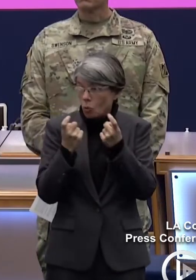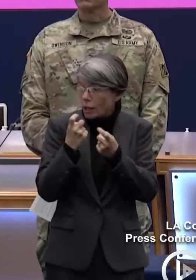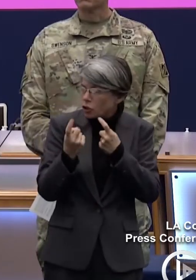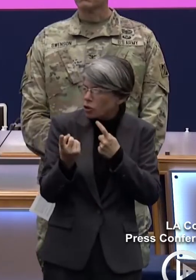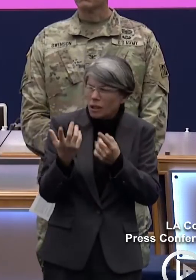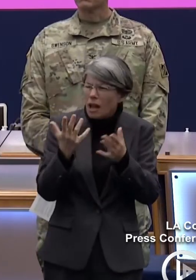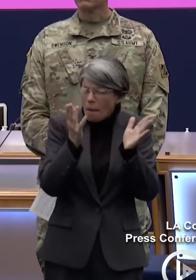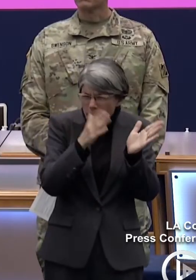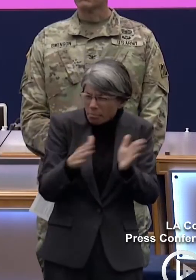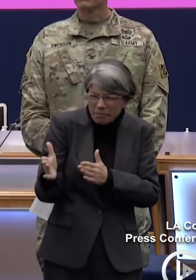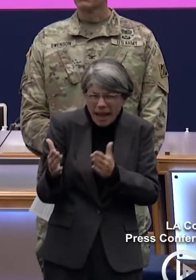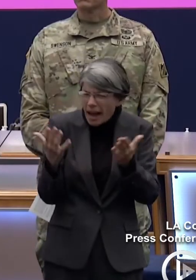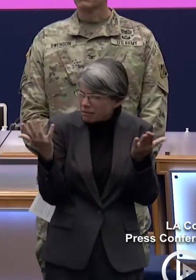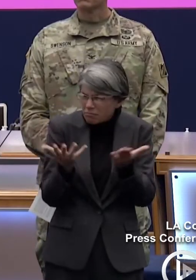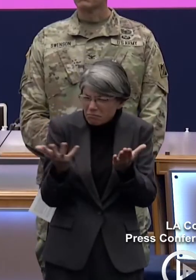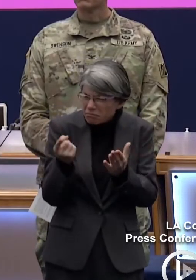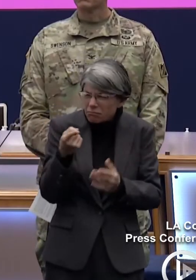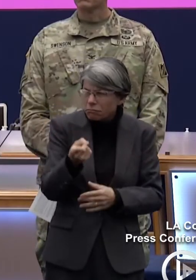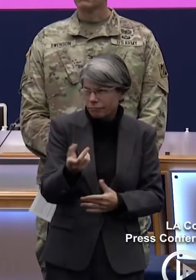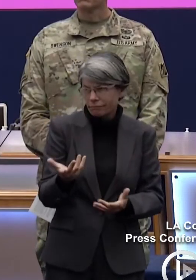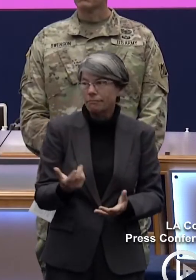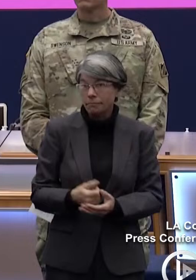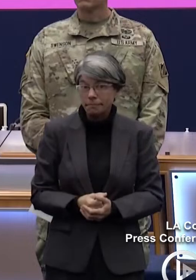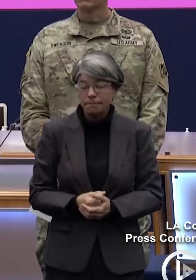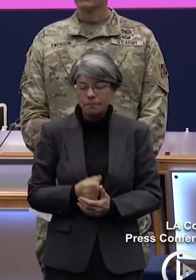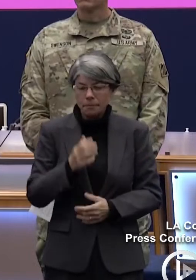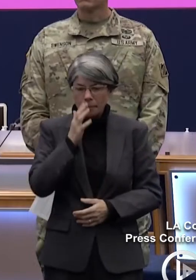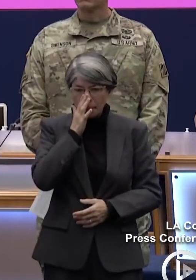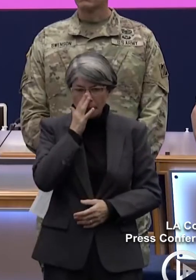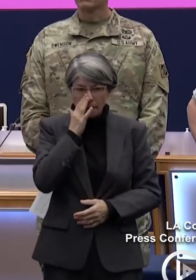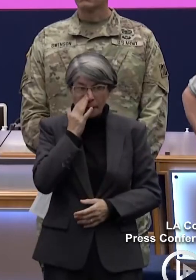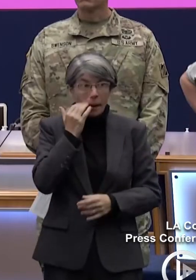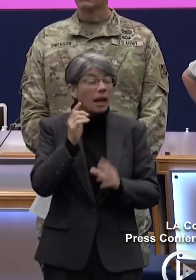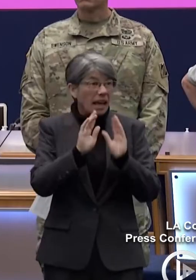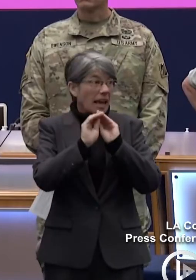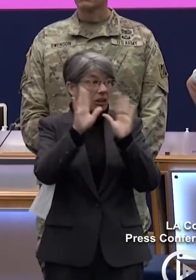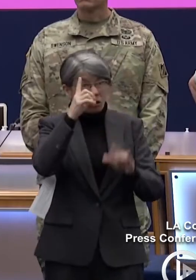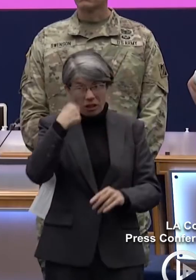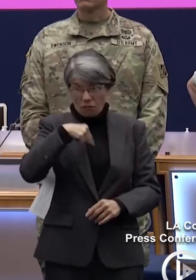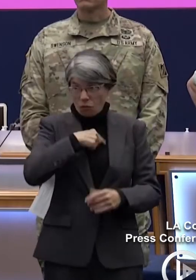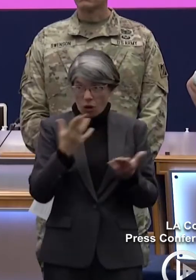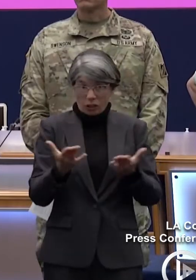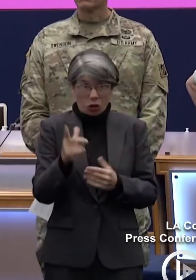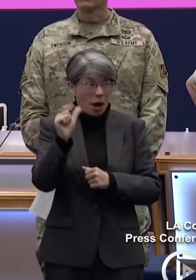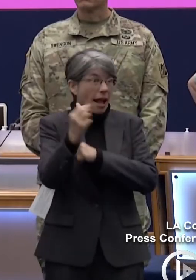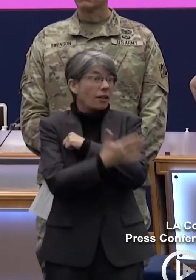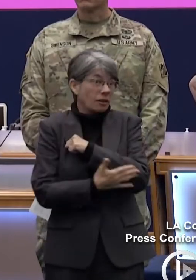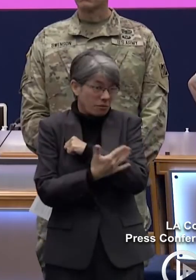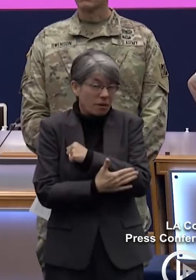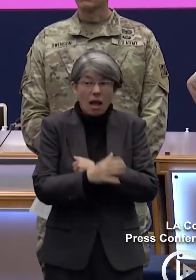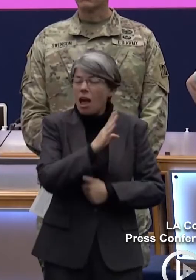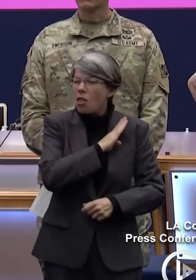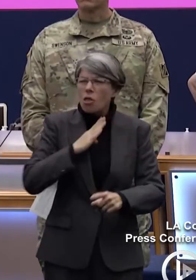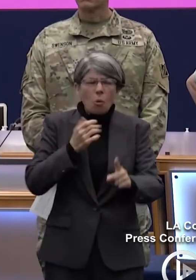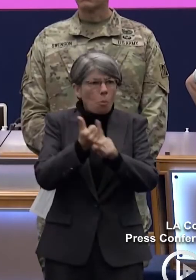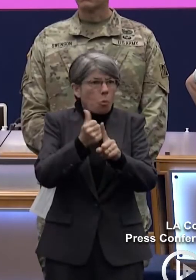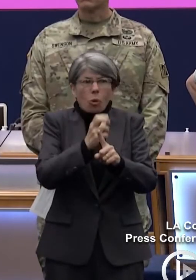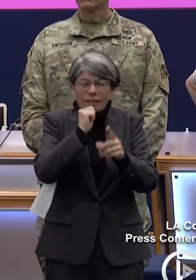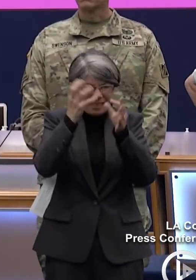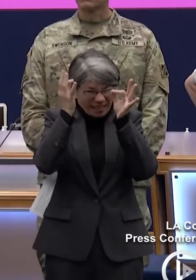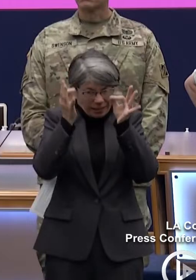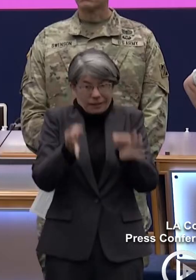on what the plan details are. It is clear to us at Los Angeles County that our board does not